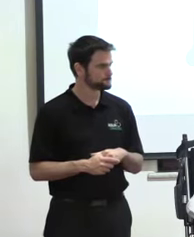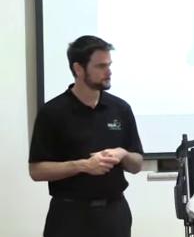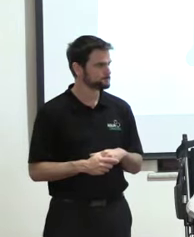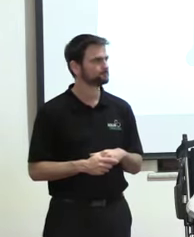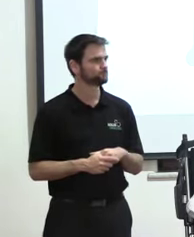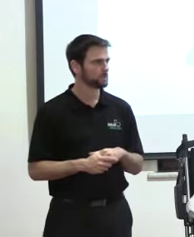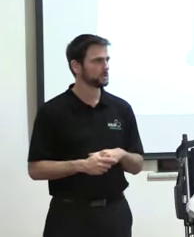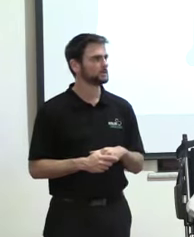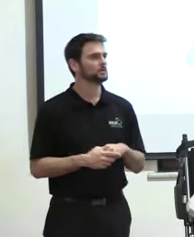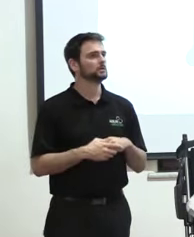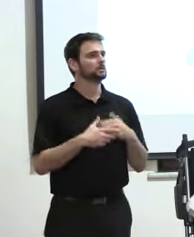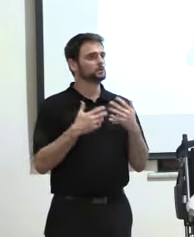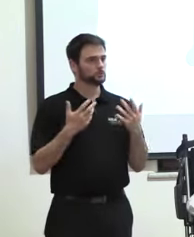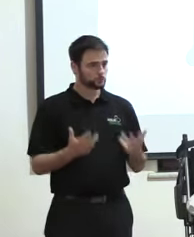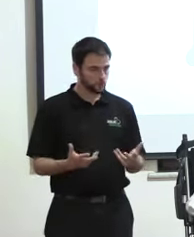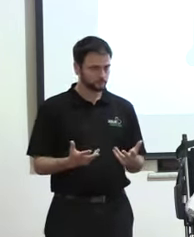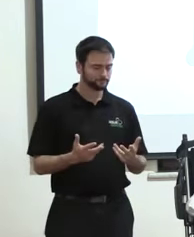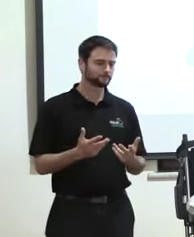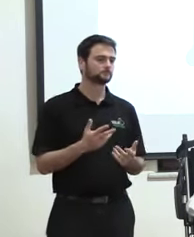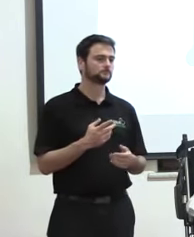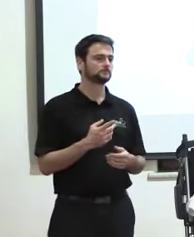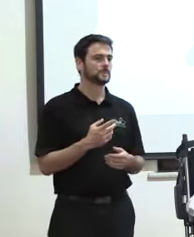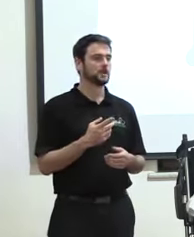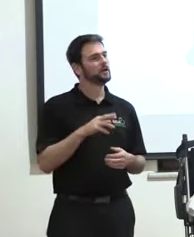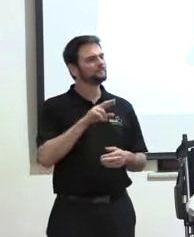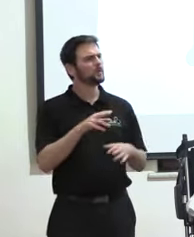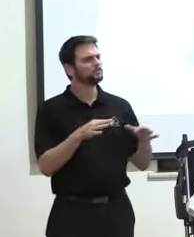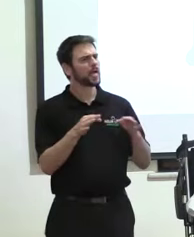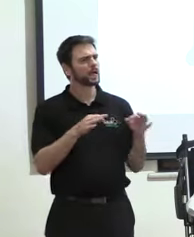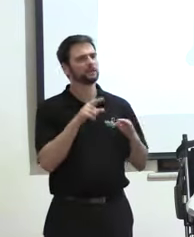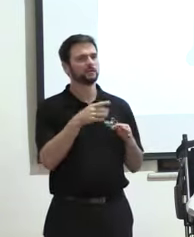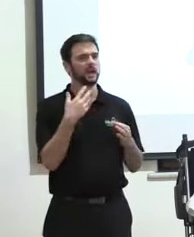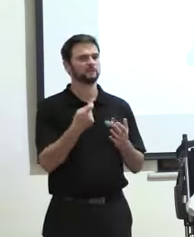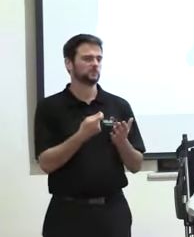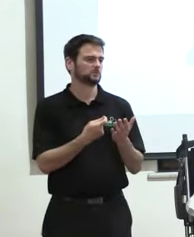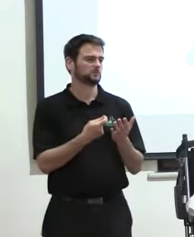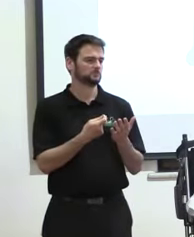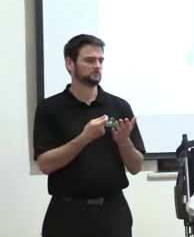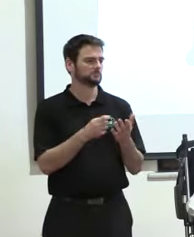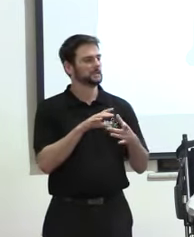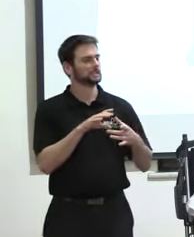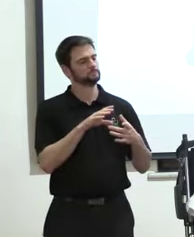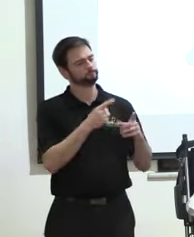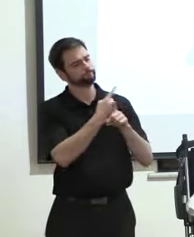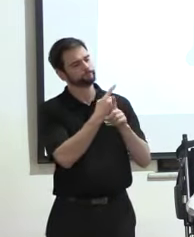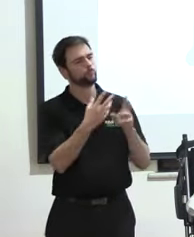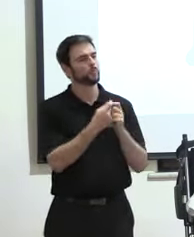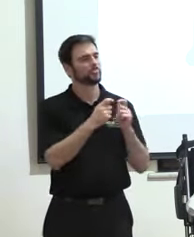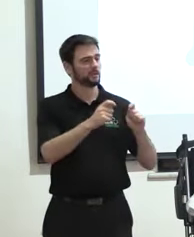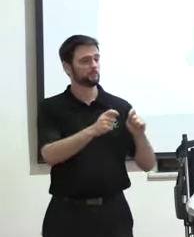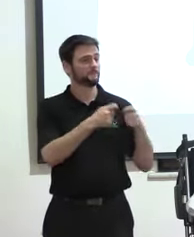you do everything. So you pay providers, you engage with providers through